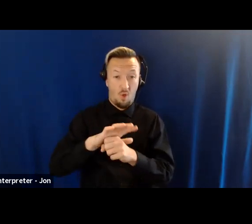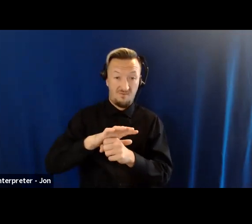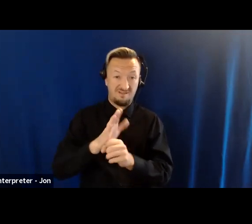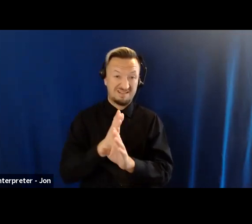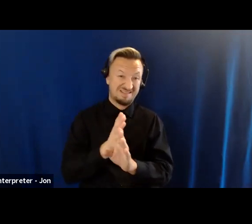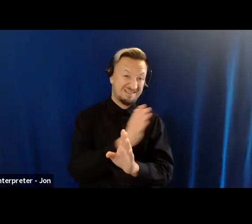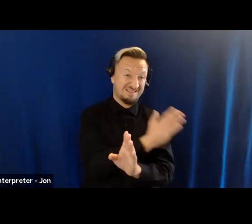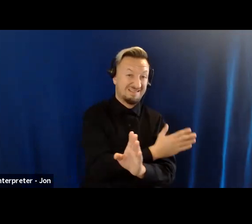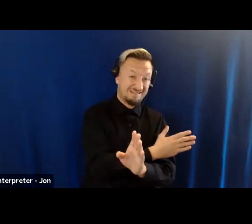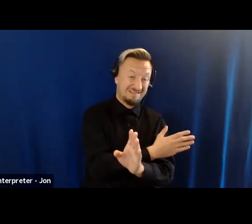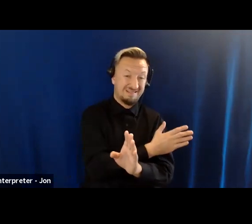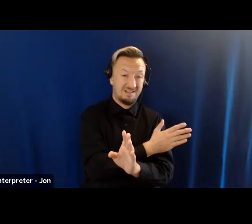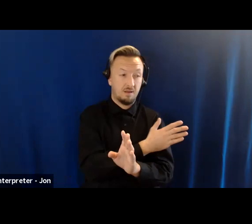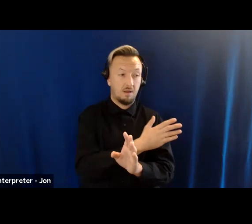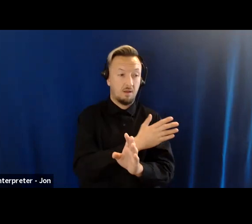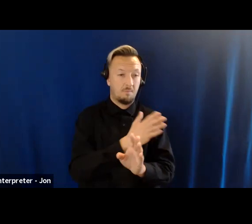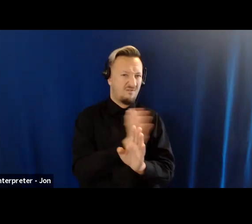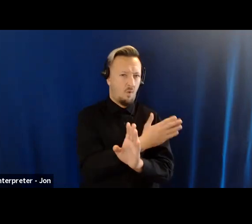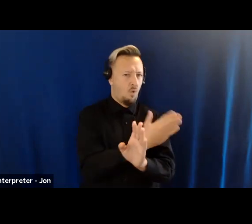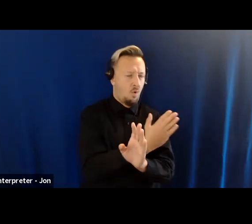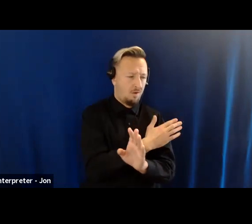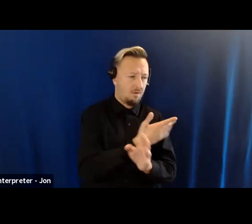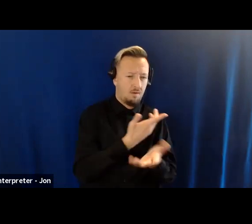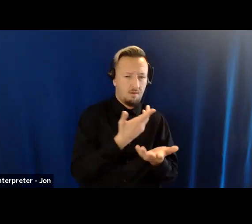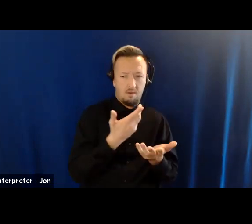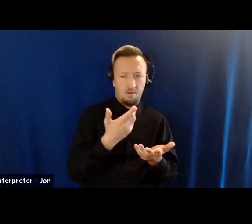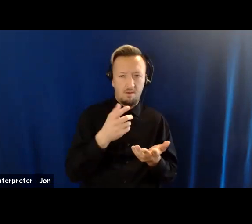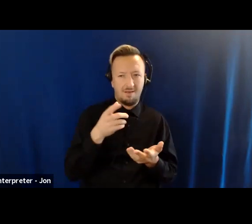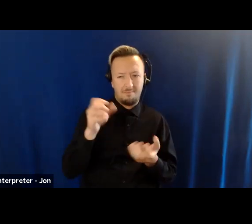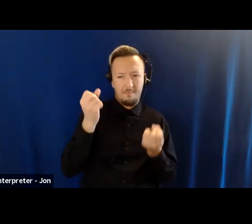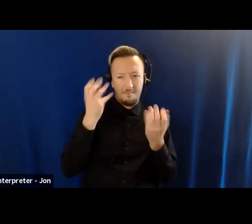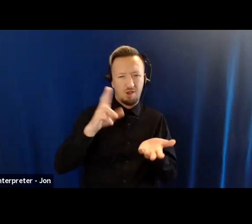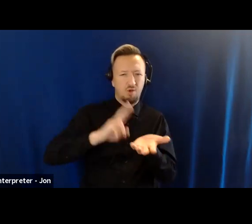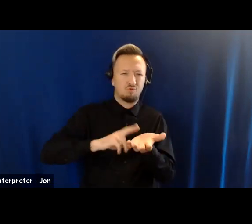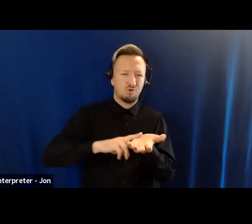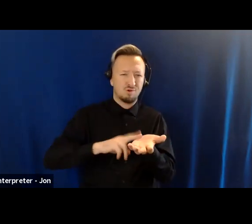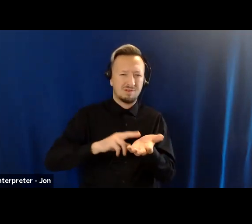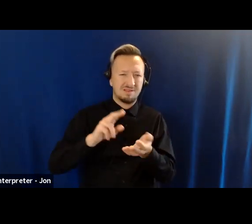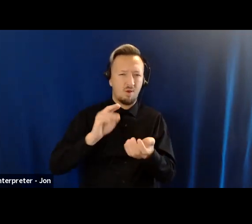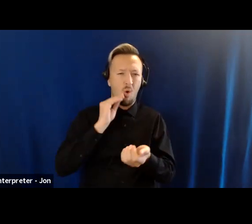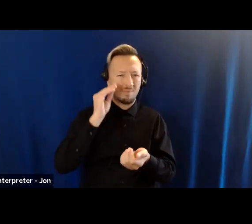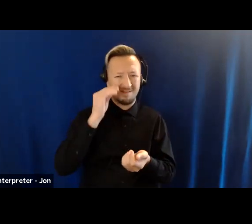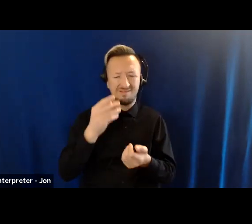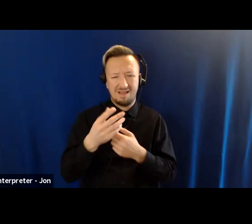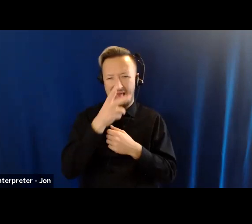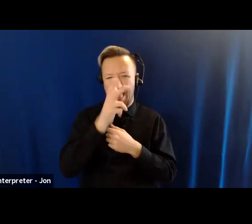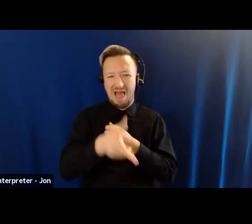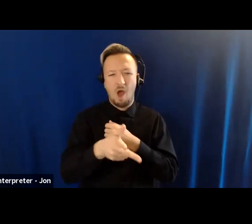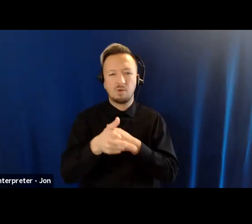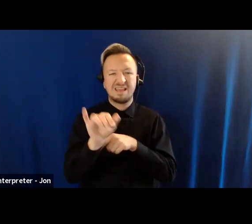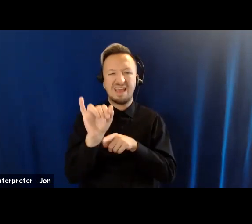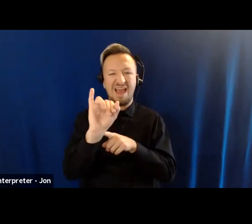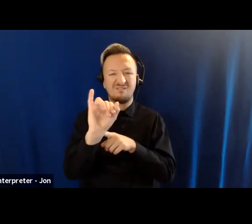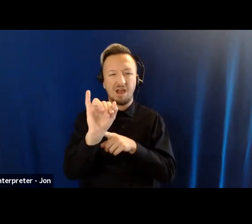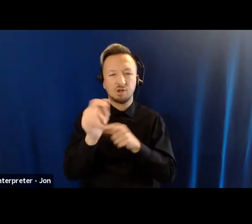infection control. During a pandemic, that has been heightened. Infection control here in our own counties,